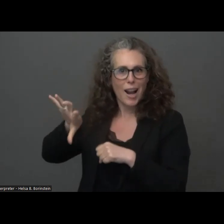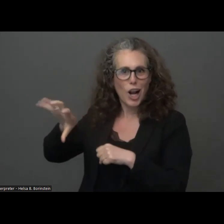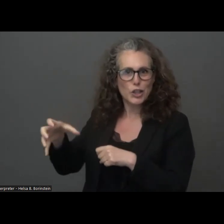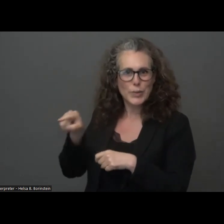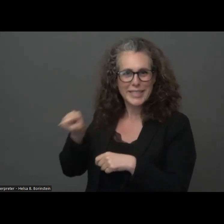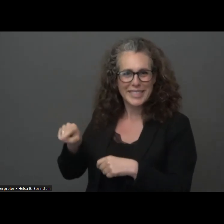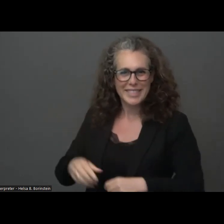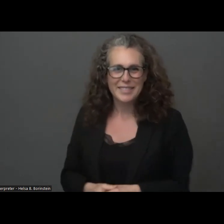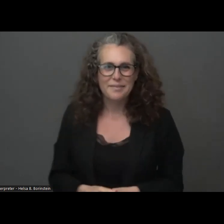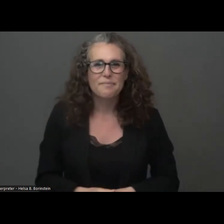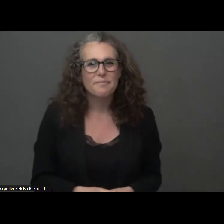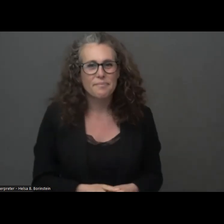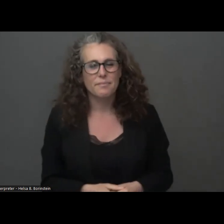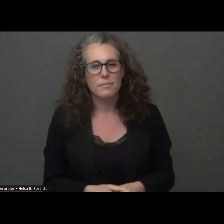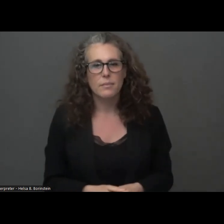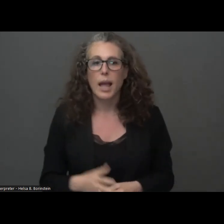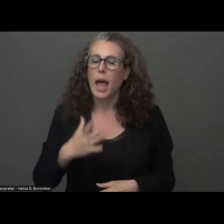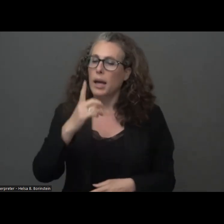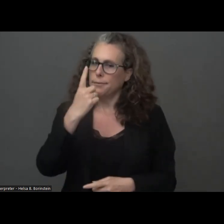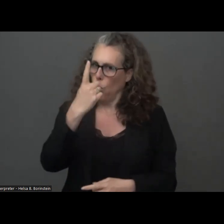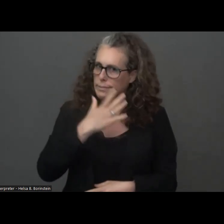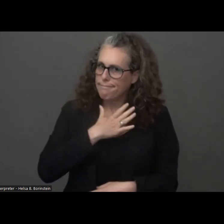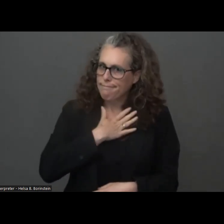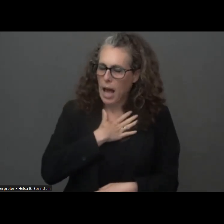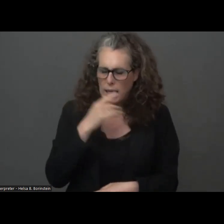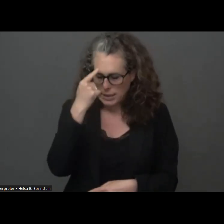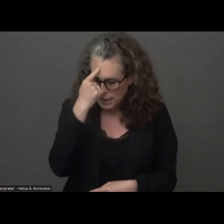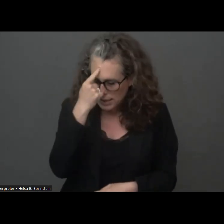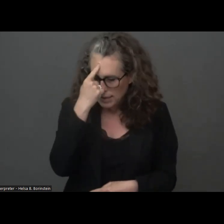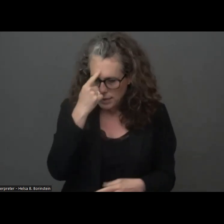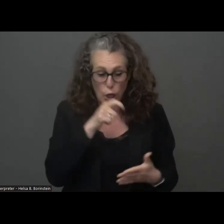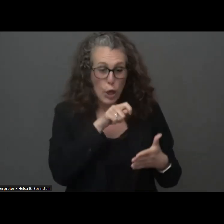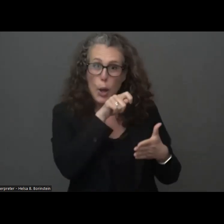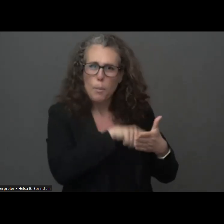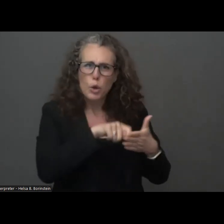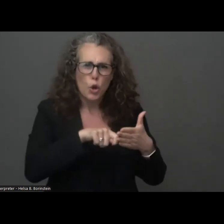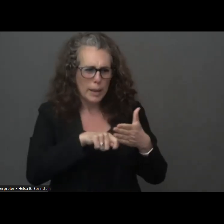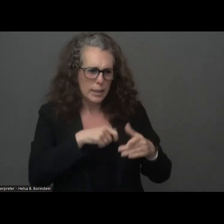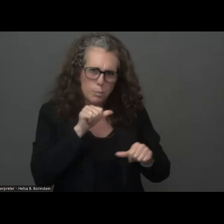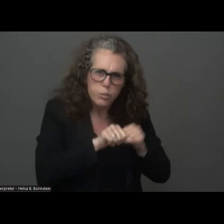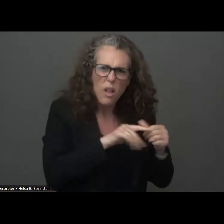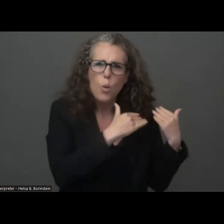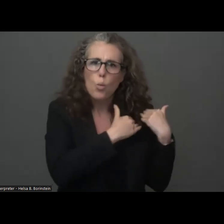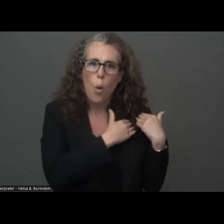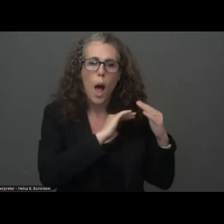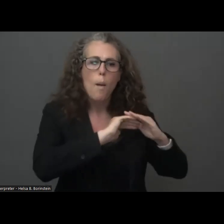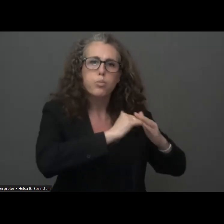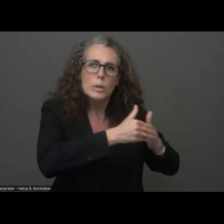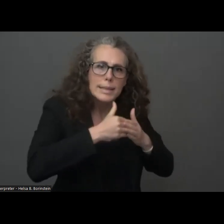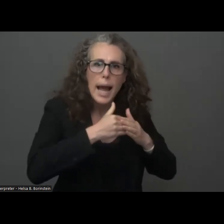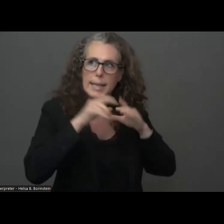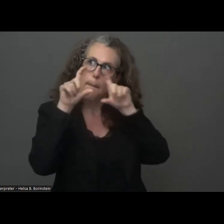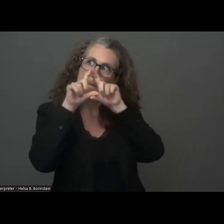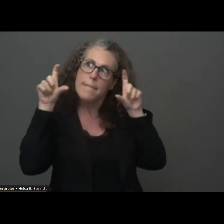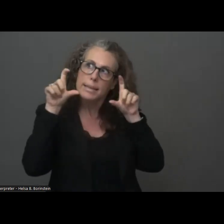my particular concerns is what is procurement's role when it comes to protecting the business from legal and